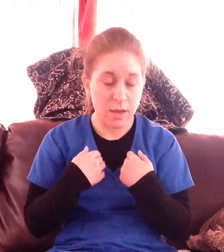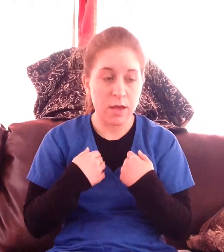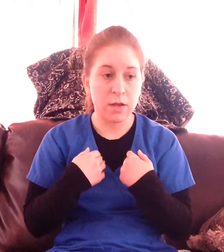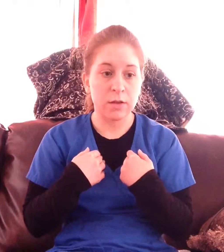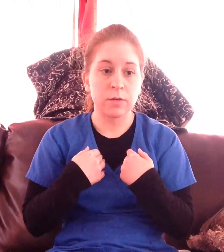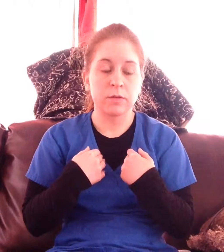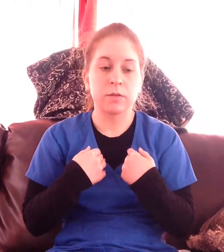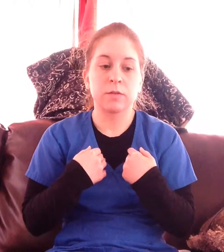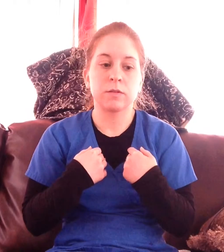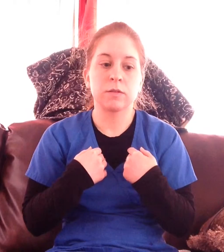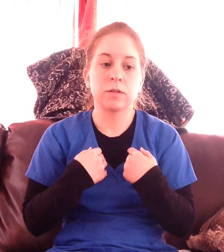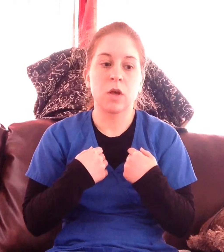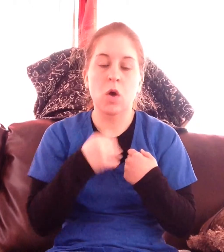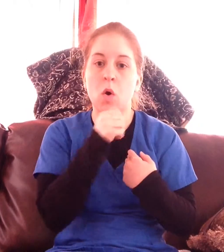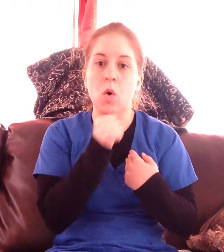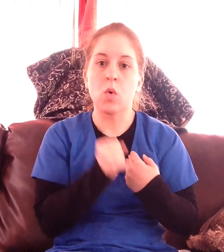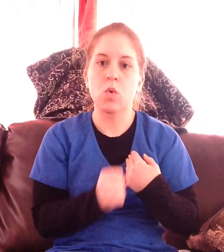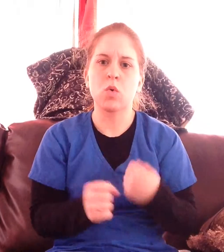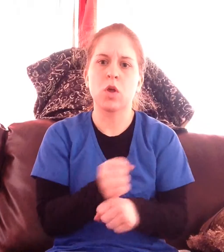still have today.